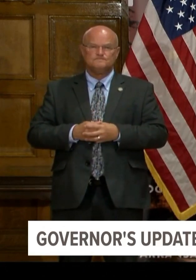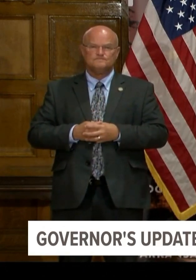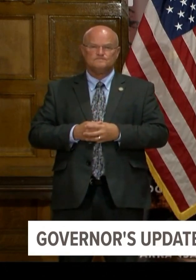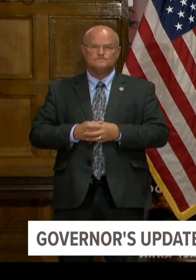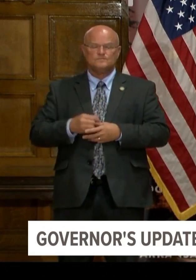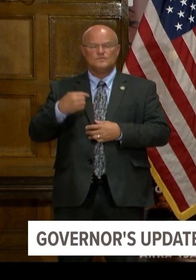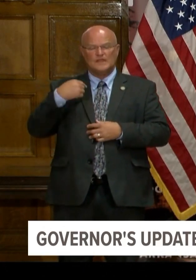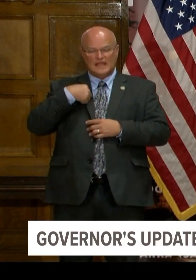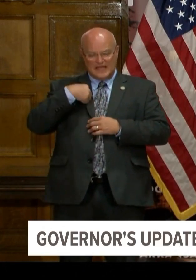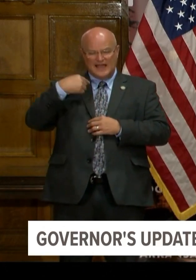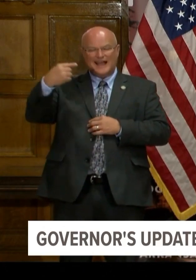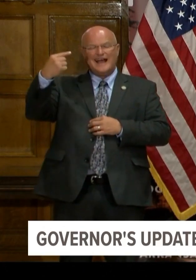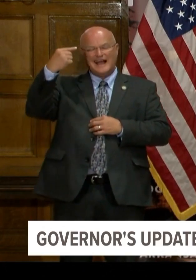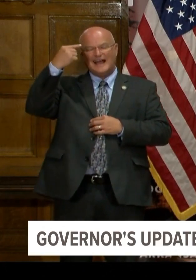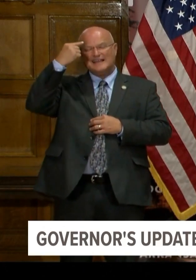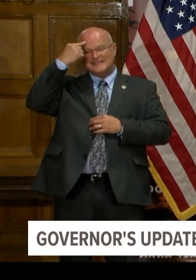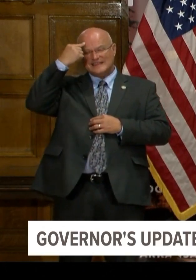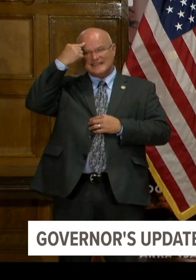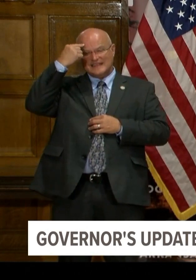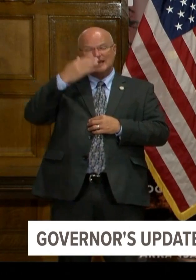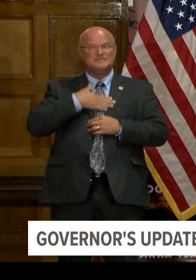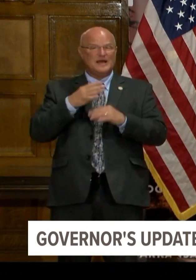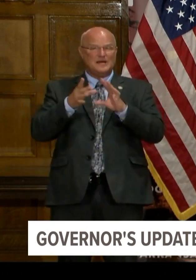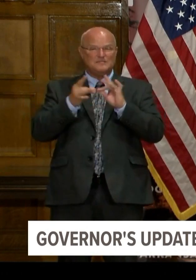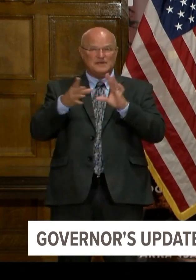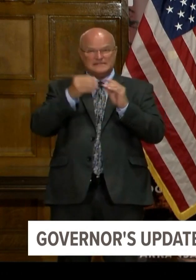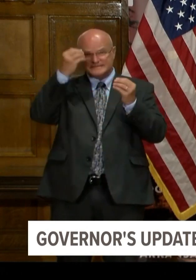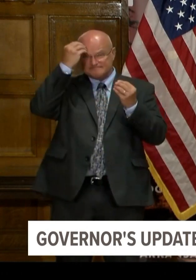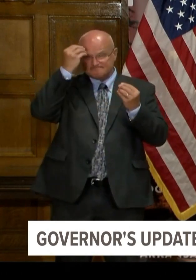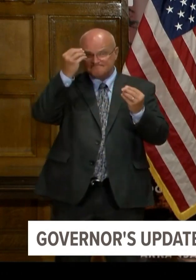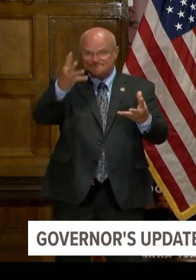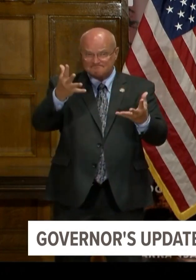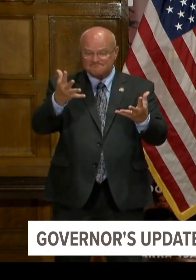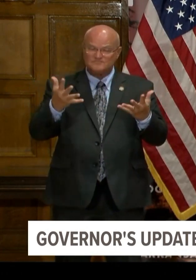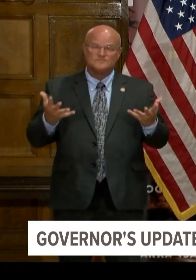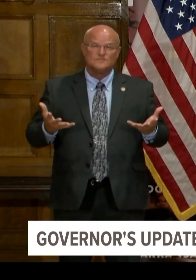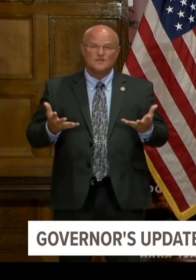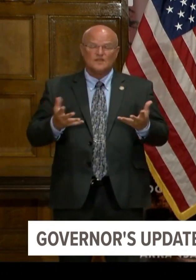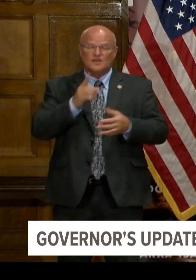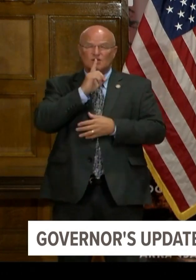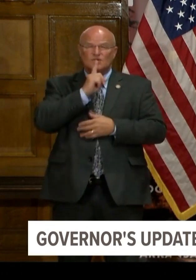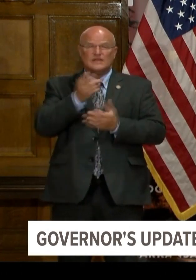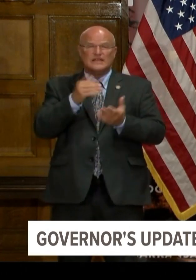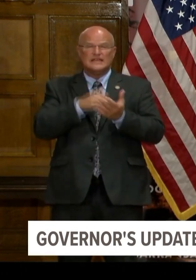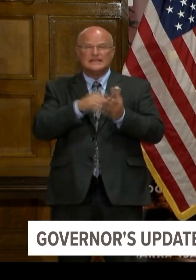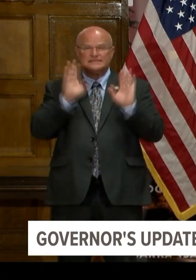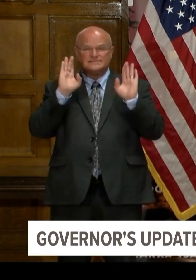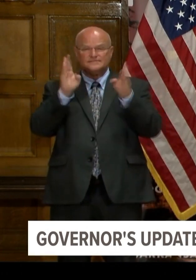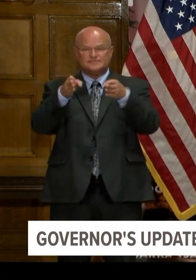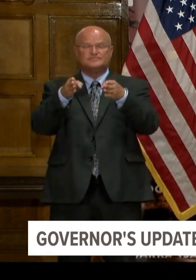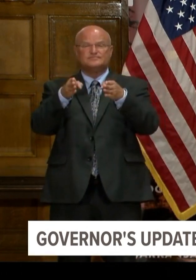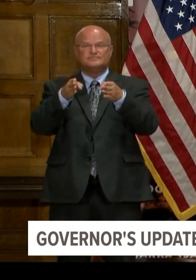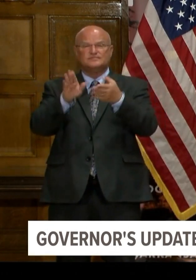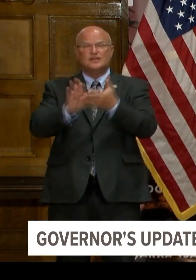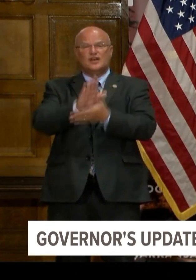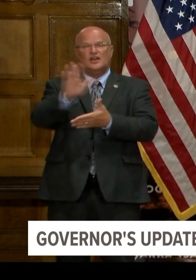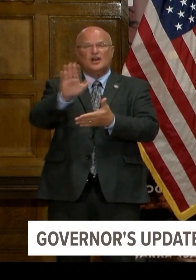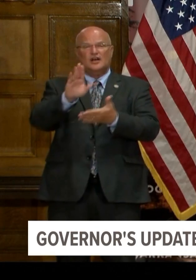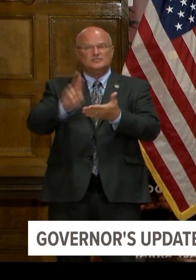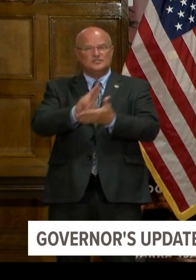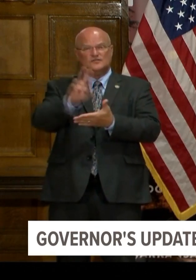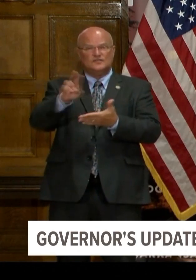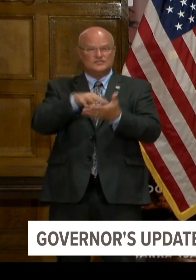I think that my message for today is that really, again, directed towards the college and